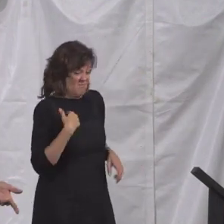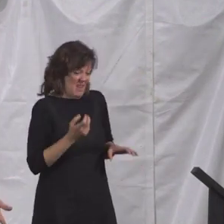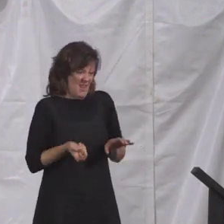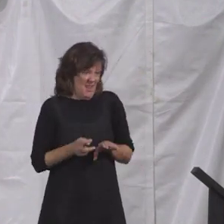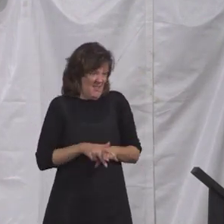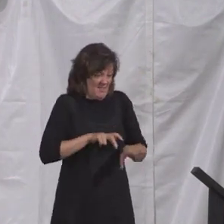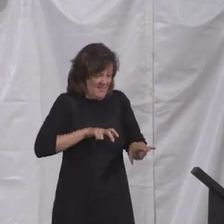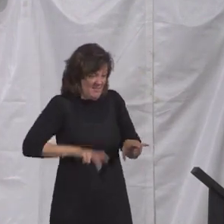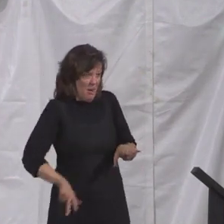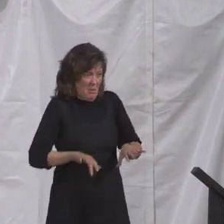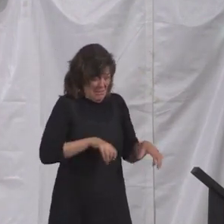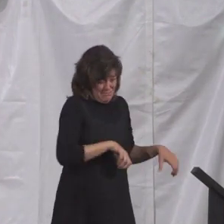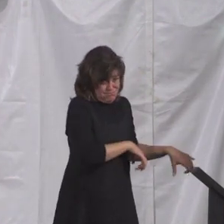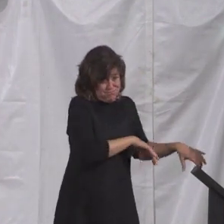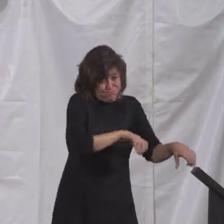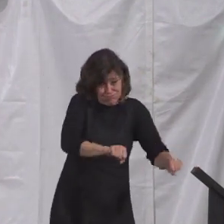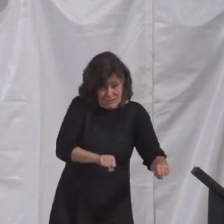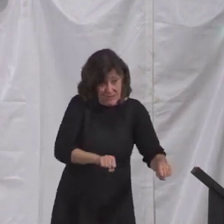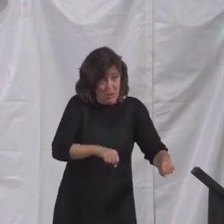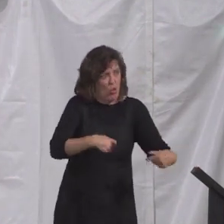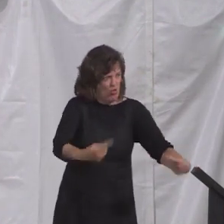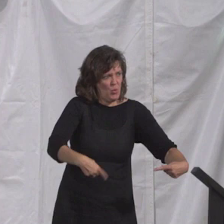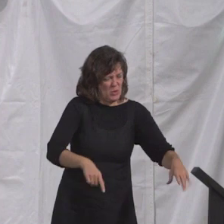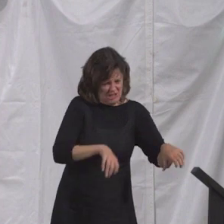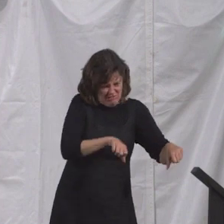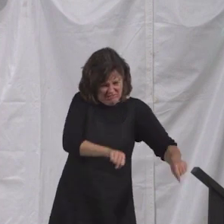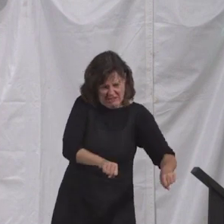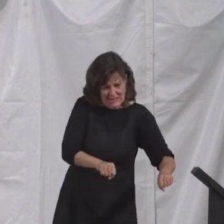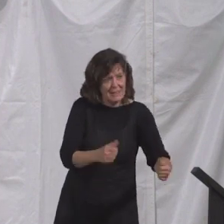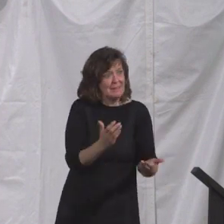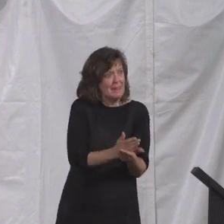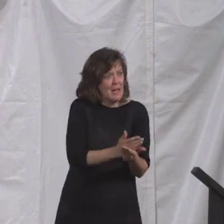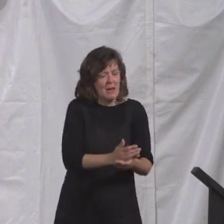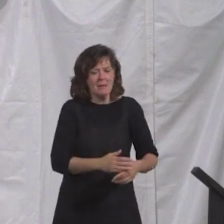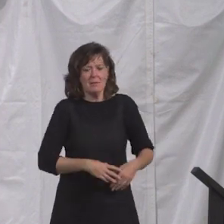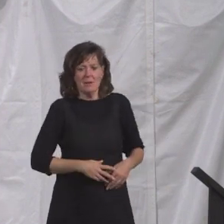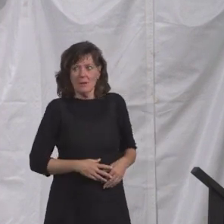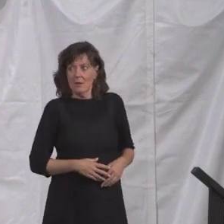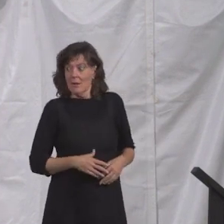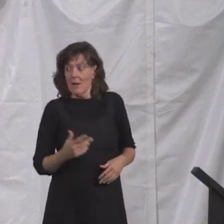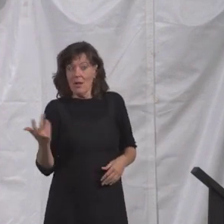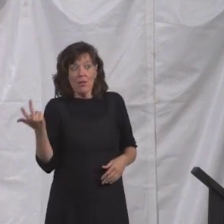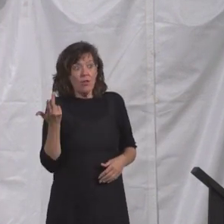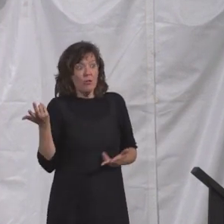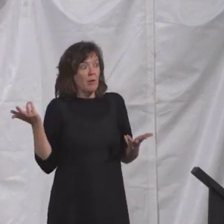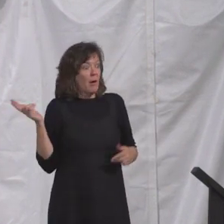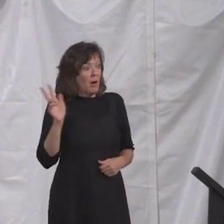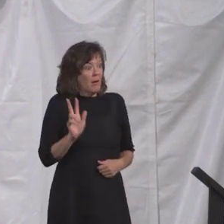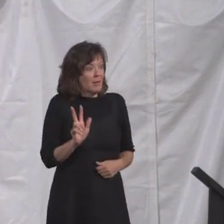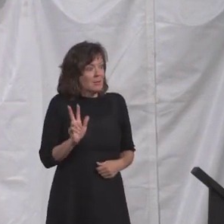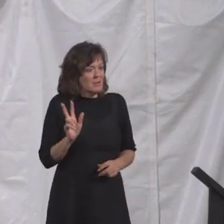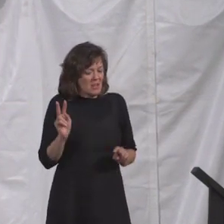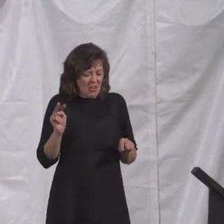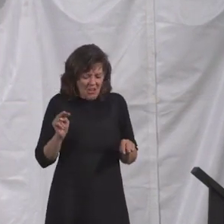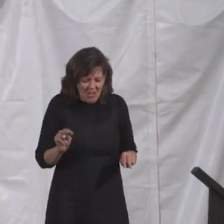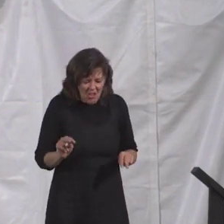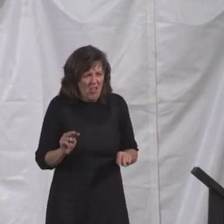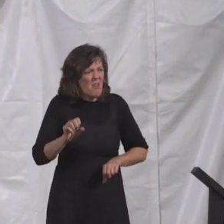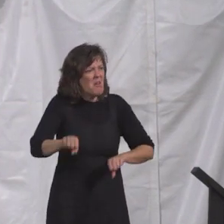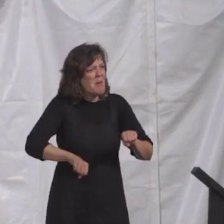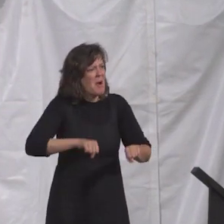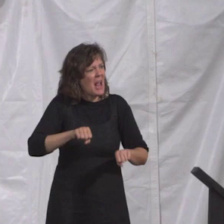just there over Elmore's bicycle. It was just laying there like a head with its chicken cut